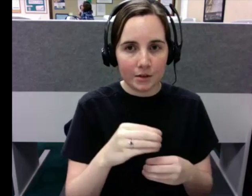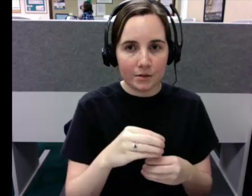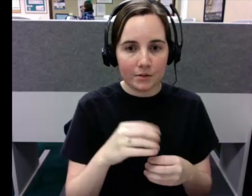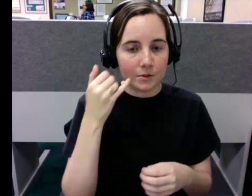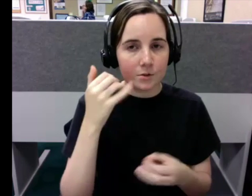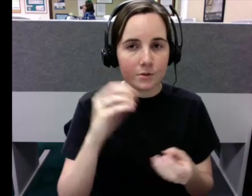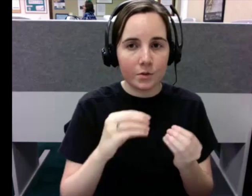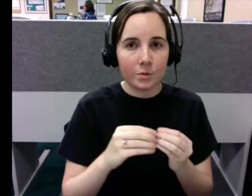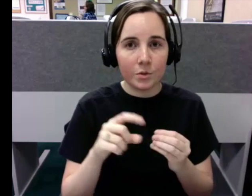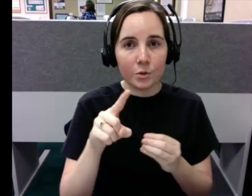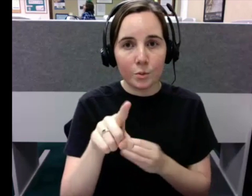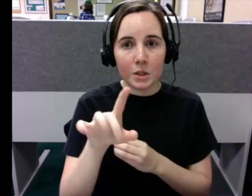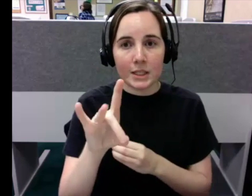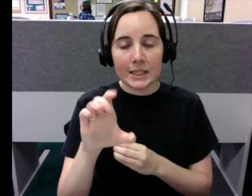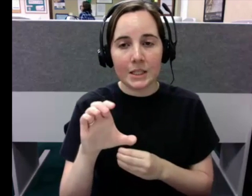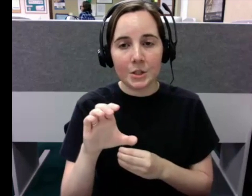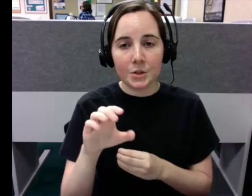1-800-MEDICARE,